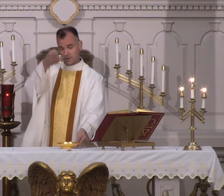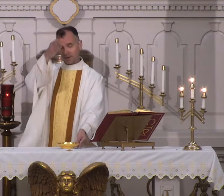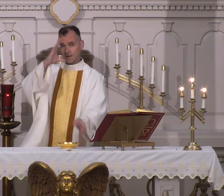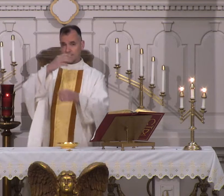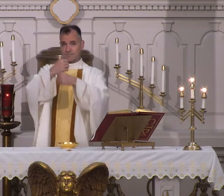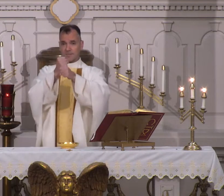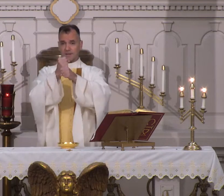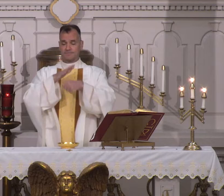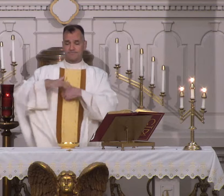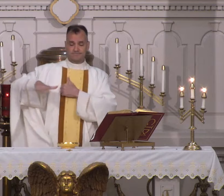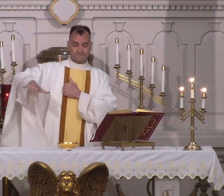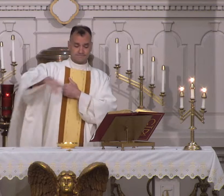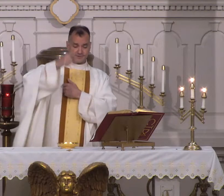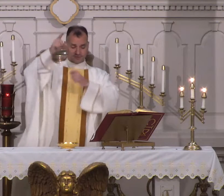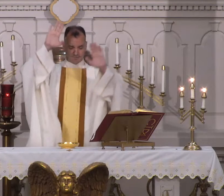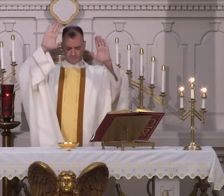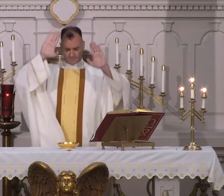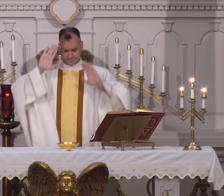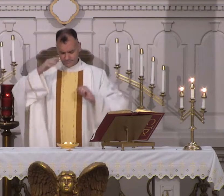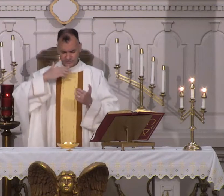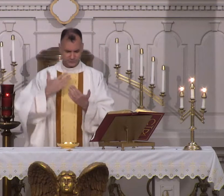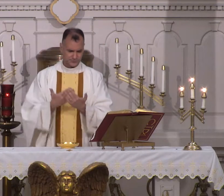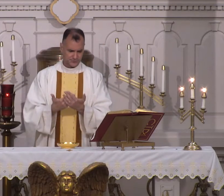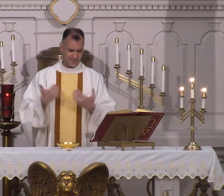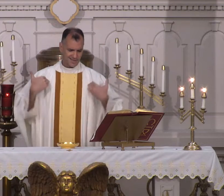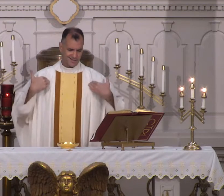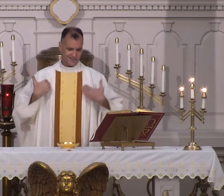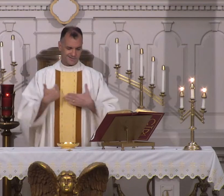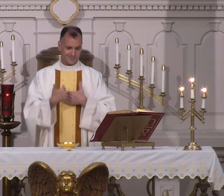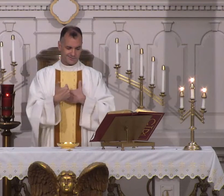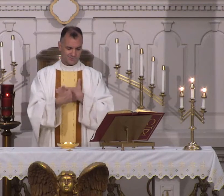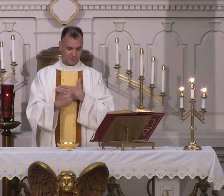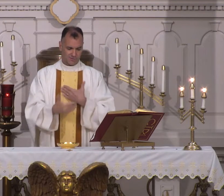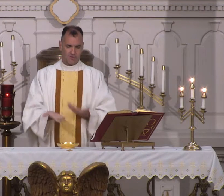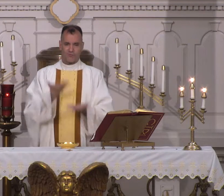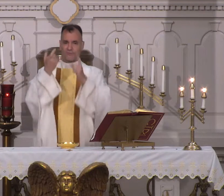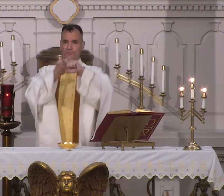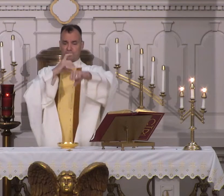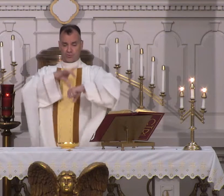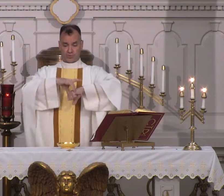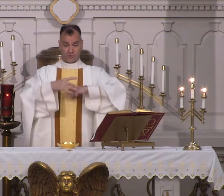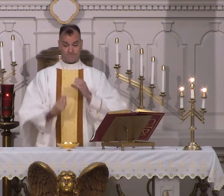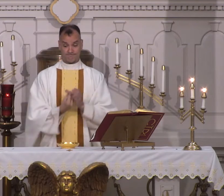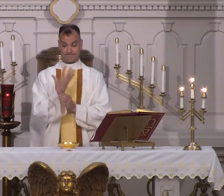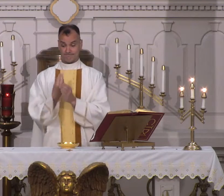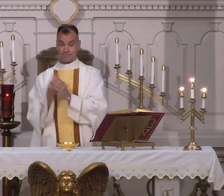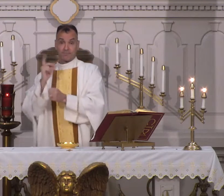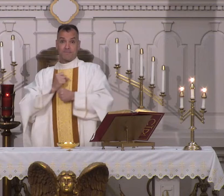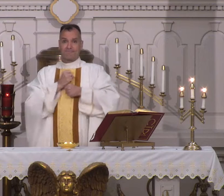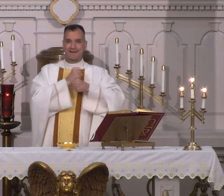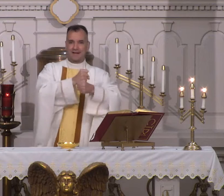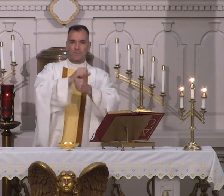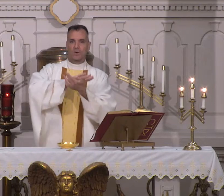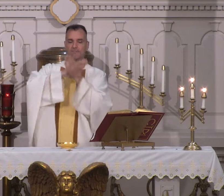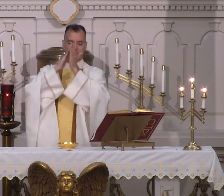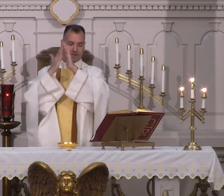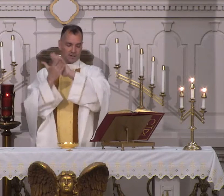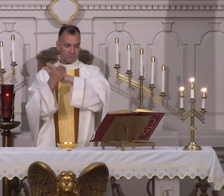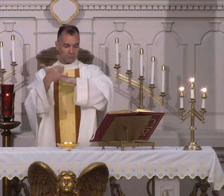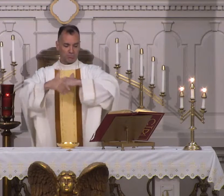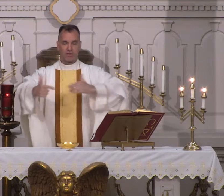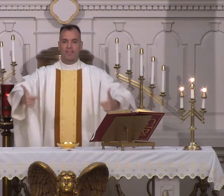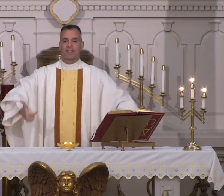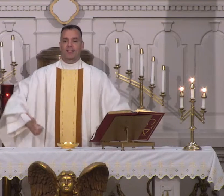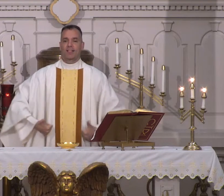Blessed are you, Lord God of all creation, for through your goodness we have received the bread we offer you. Fruit of the earth and work of